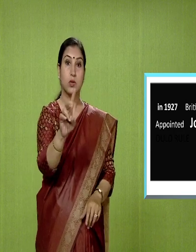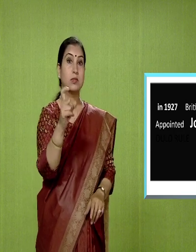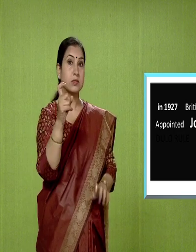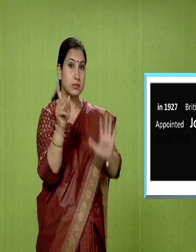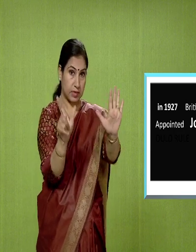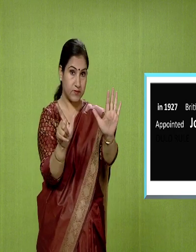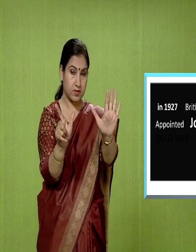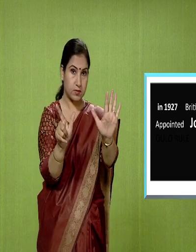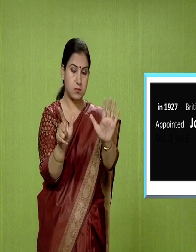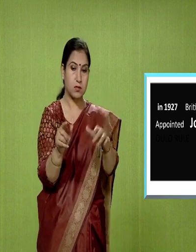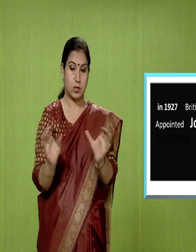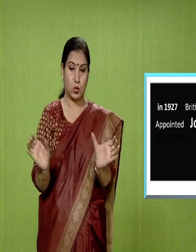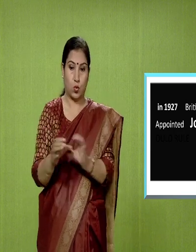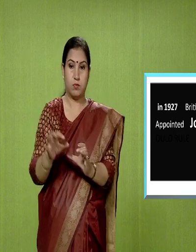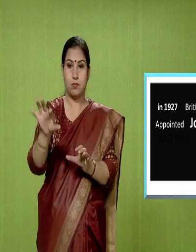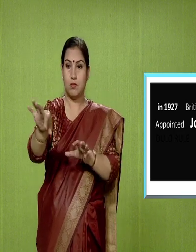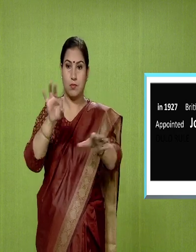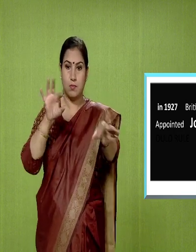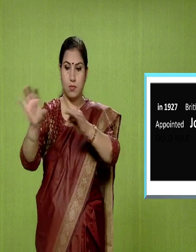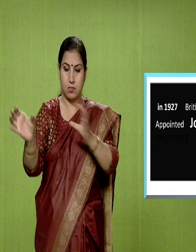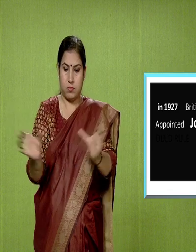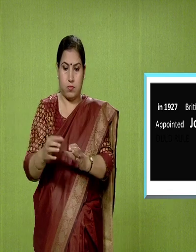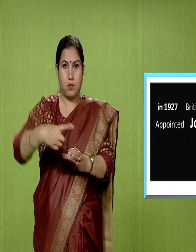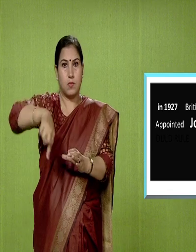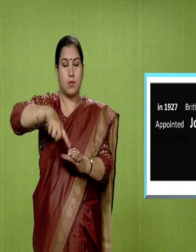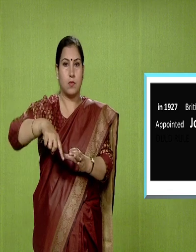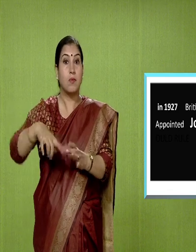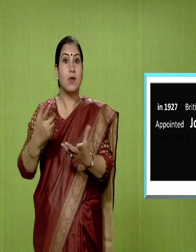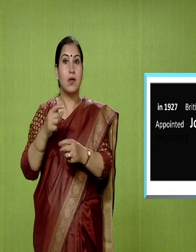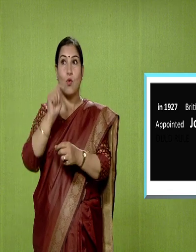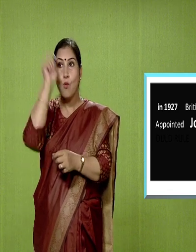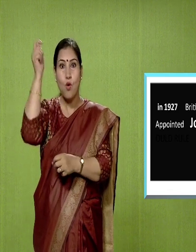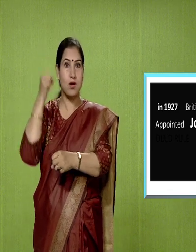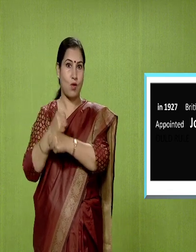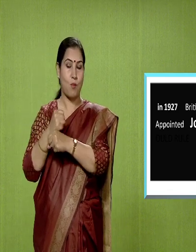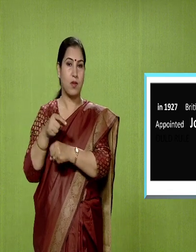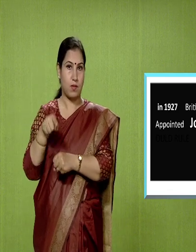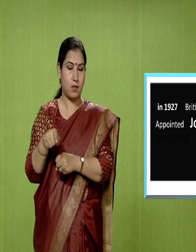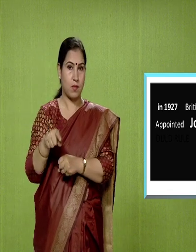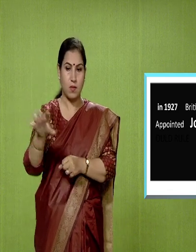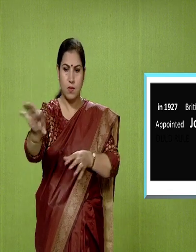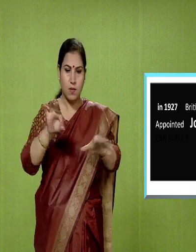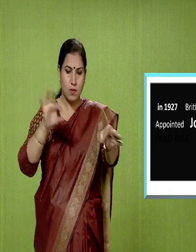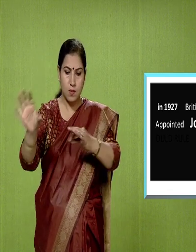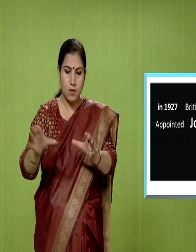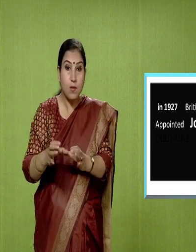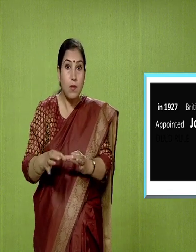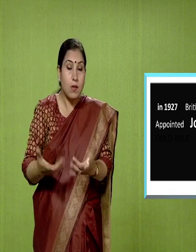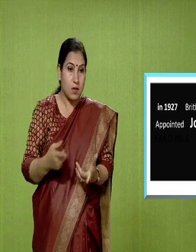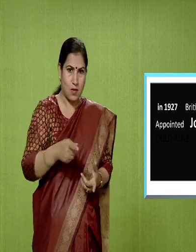a commission was appointed by British government to suggest some changes in